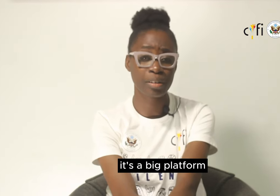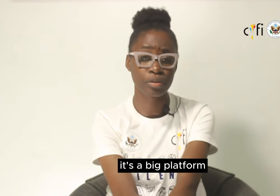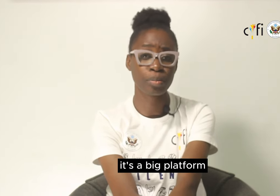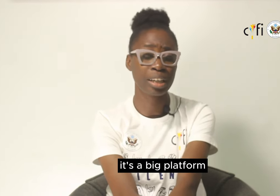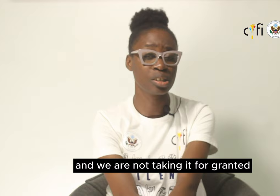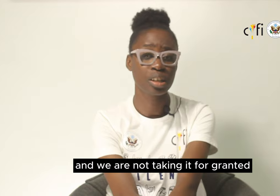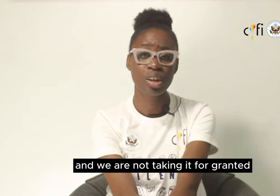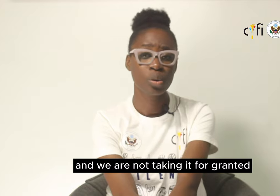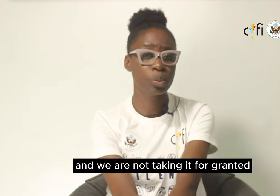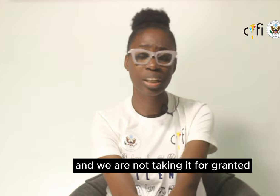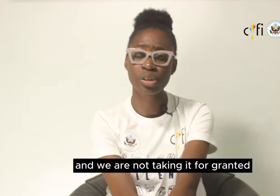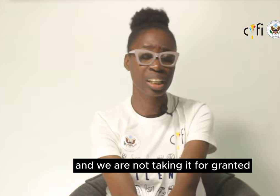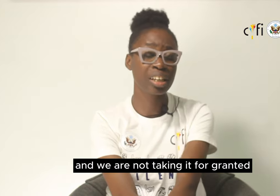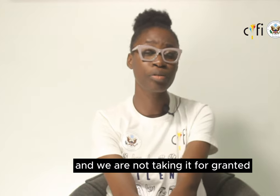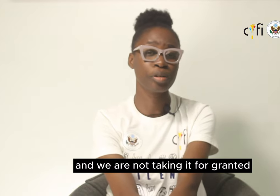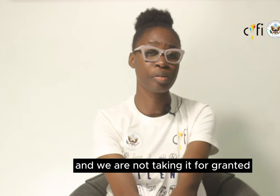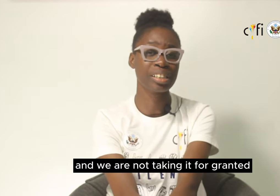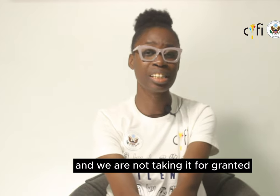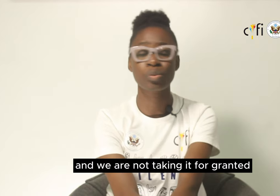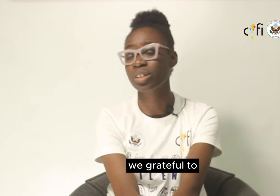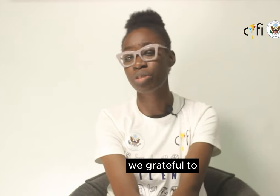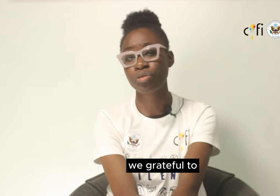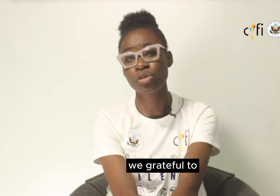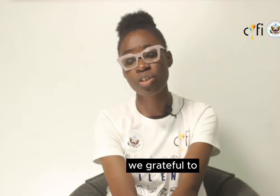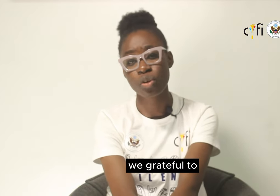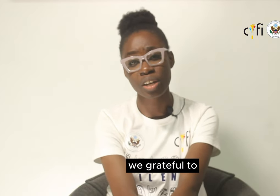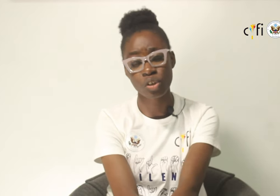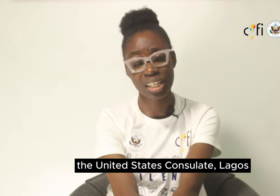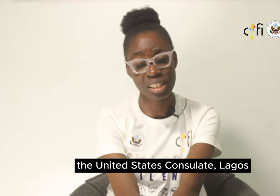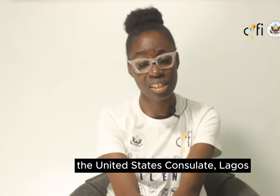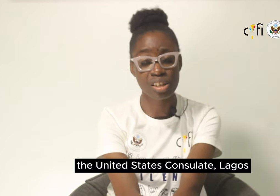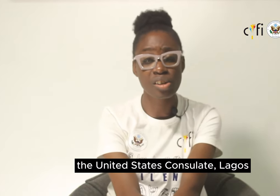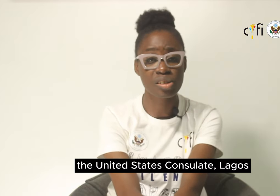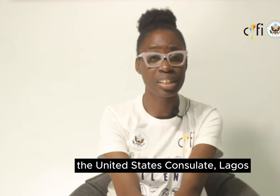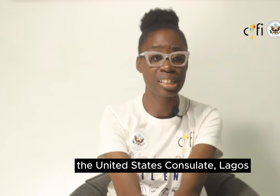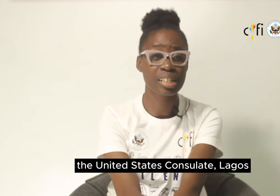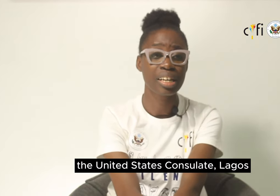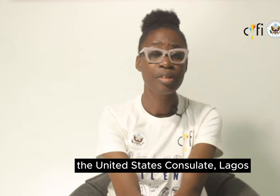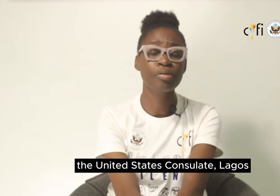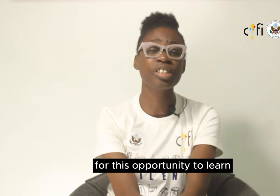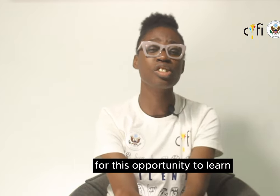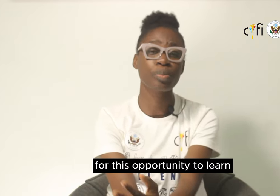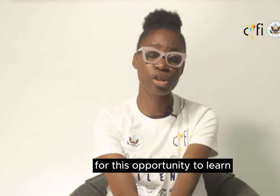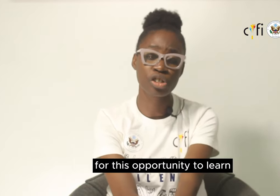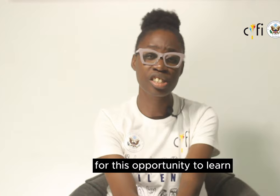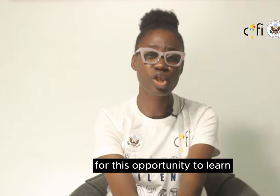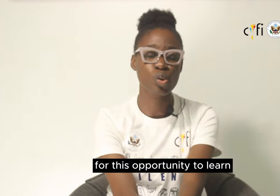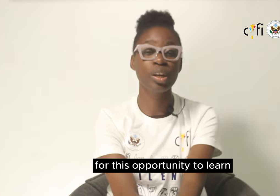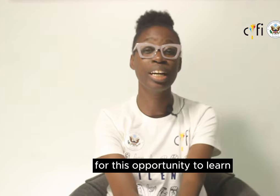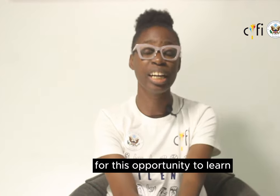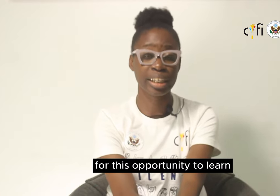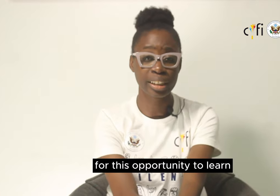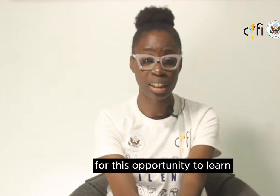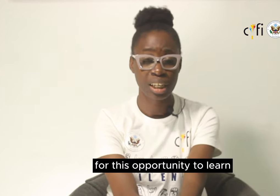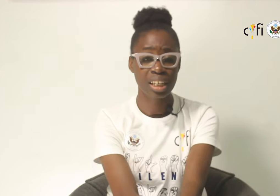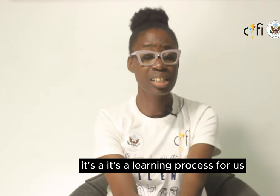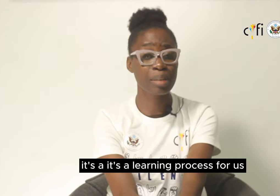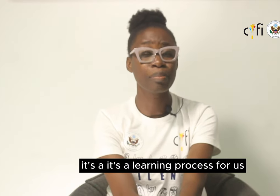platform and we are not taking it for granted. We're grateful to the United States Consulate for this opportunity to learn.